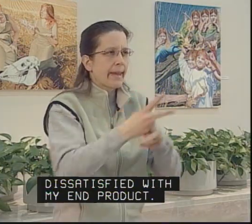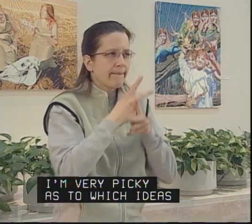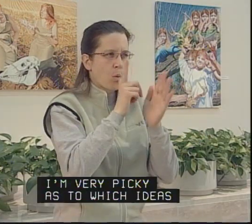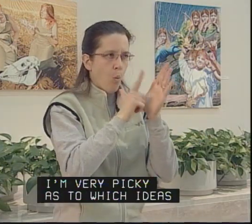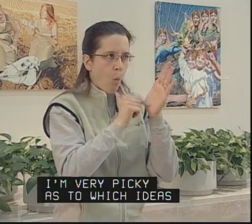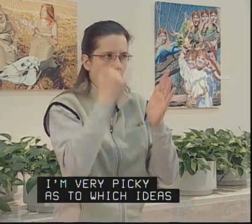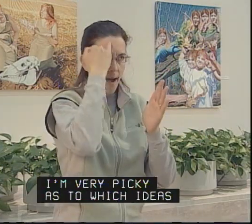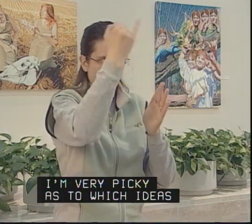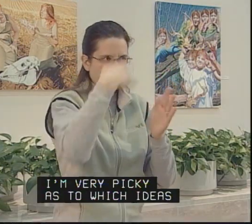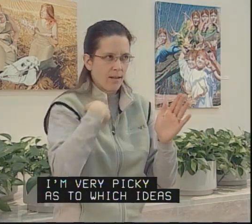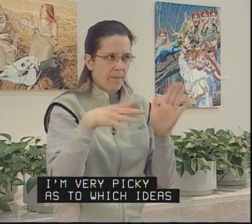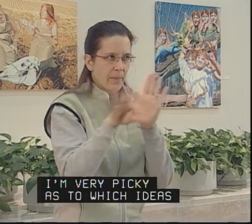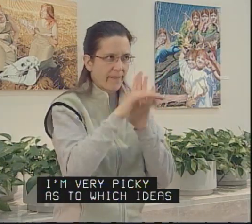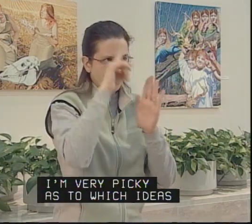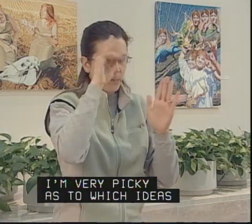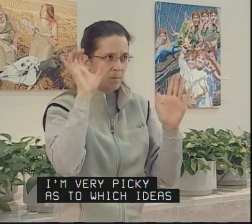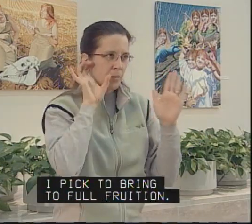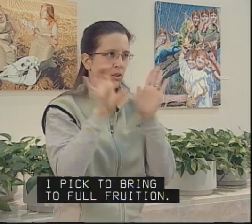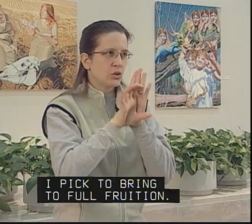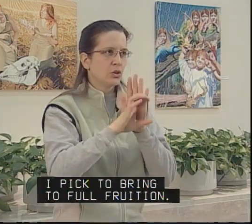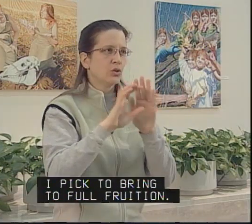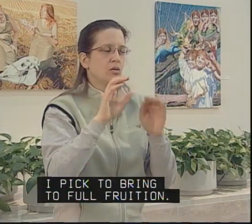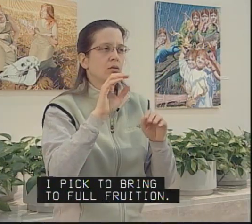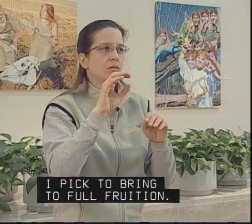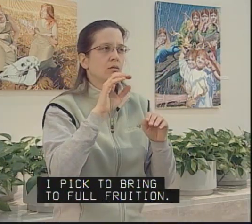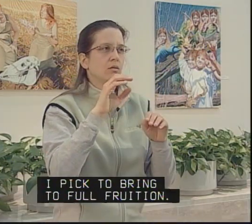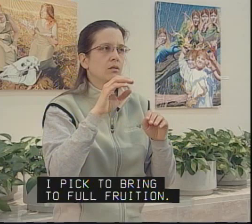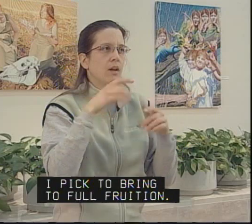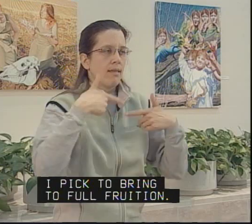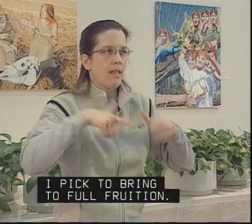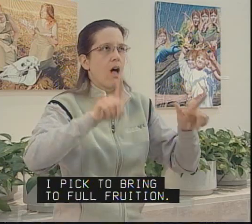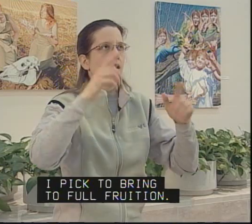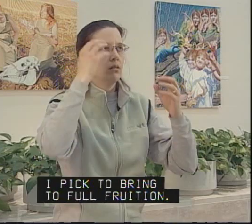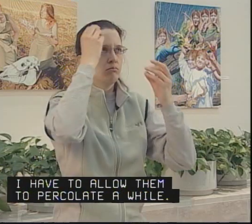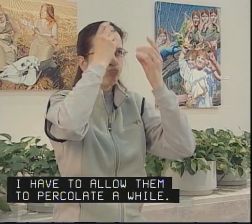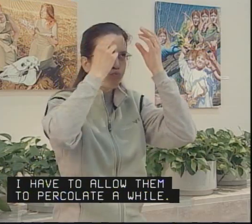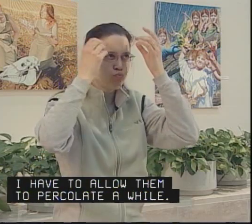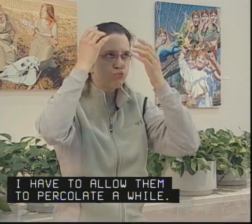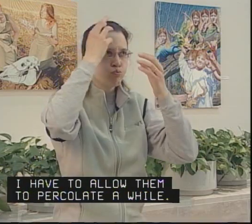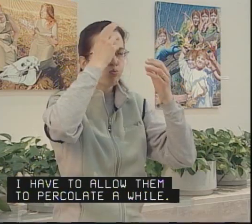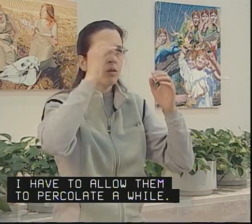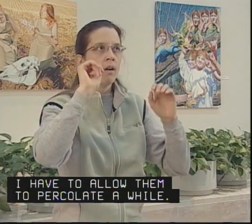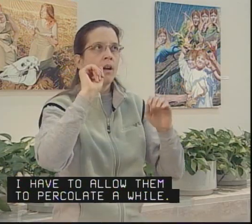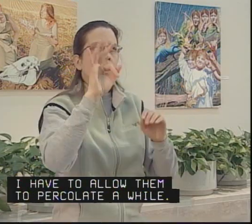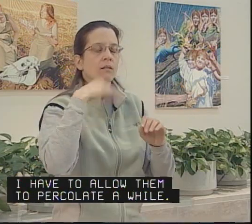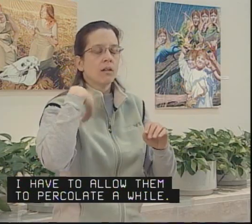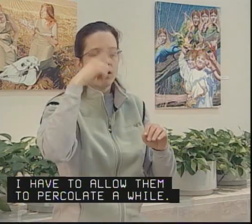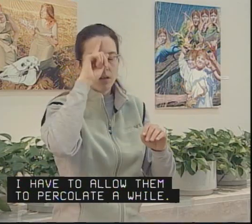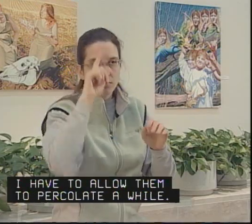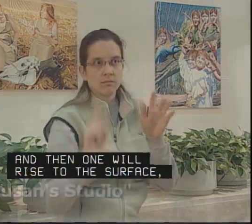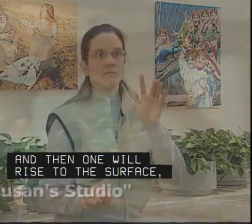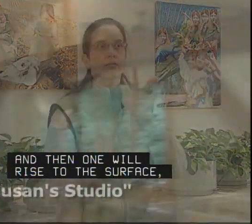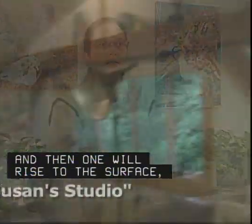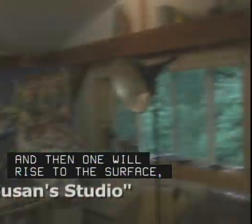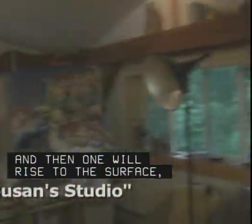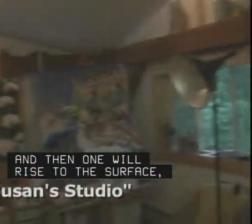I'm very picky as to which ideas I pick to bring to full fruition. I have to allow them to percolate a while, and then one will rise